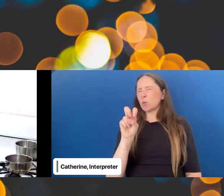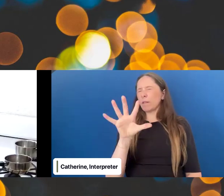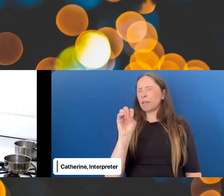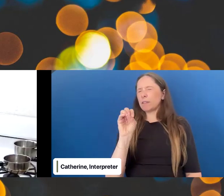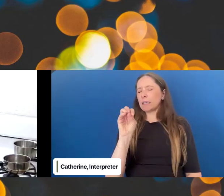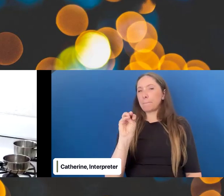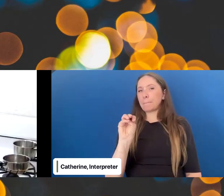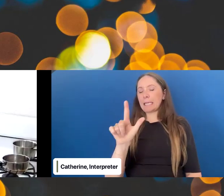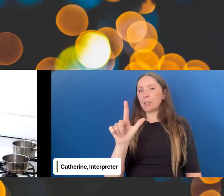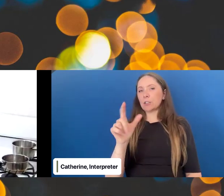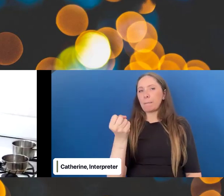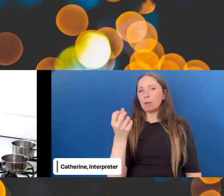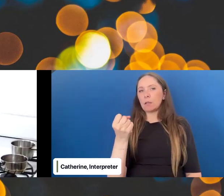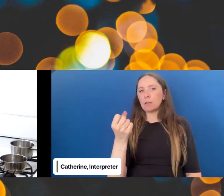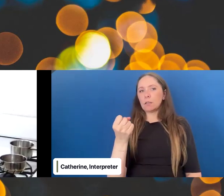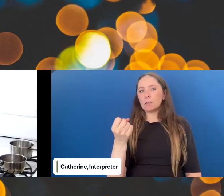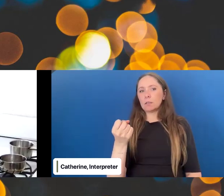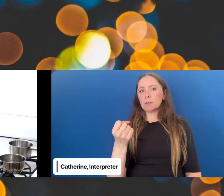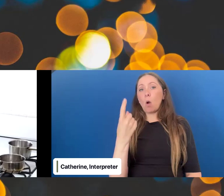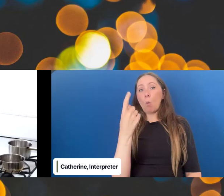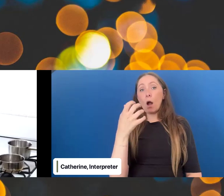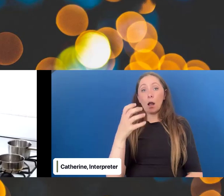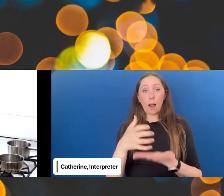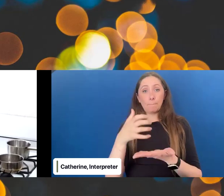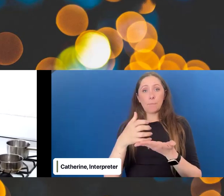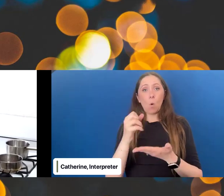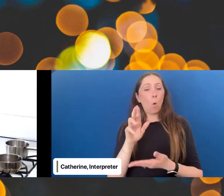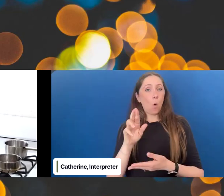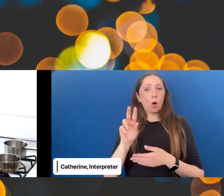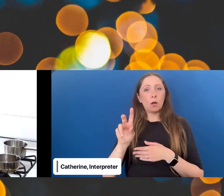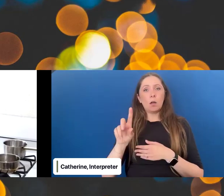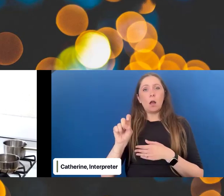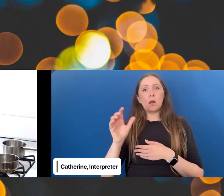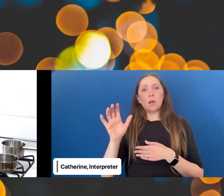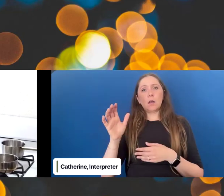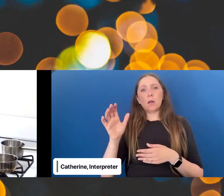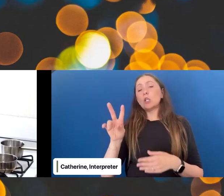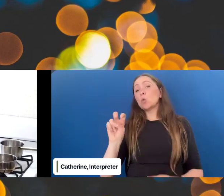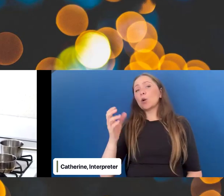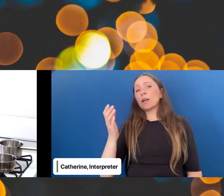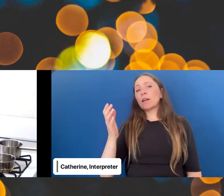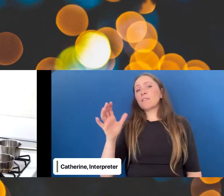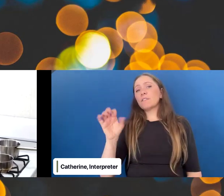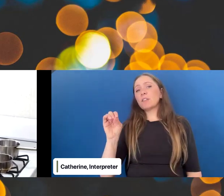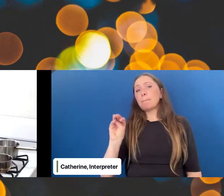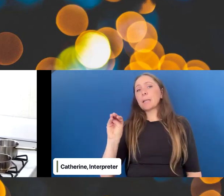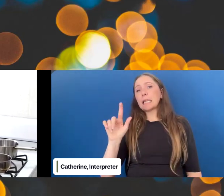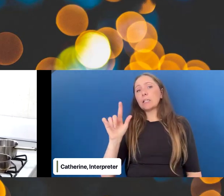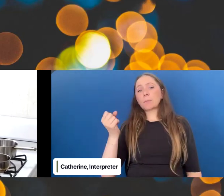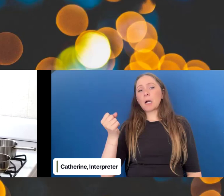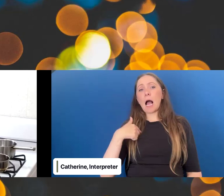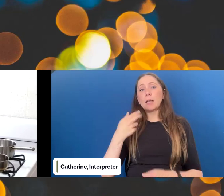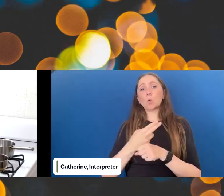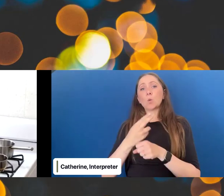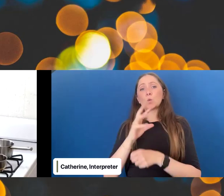250 milliliters of milk. 1 cup of milk or 250 milliliters of milk. I use whole